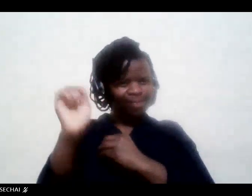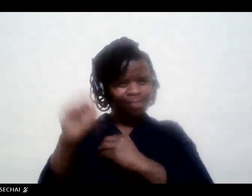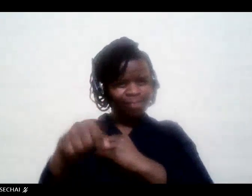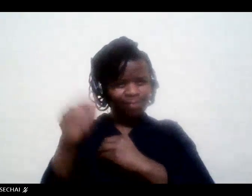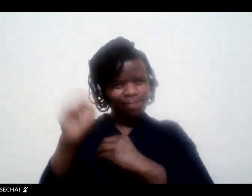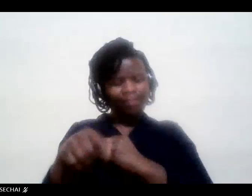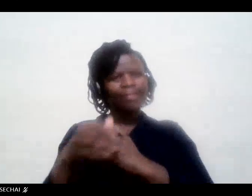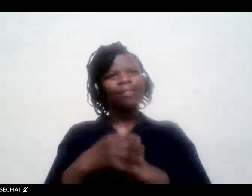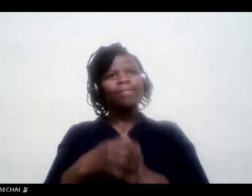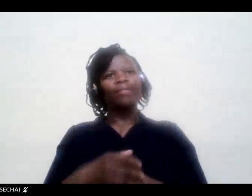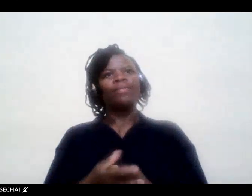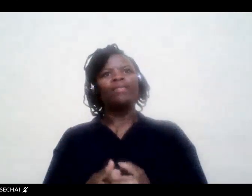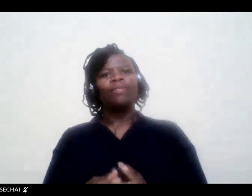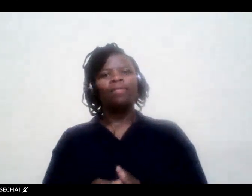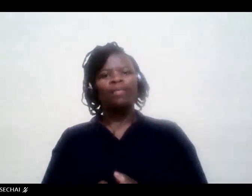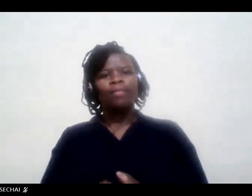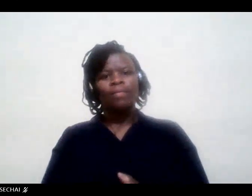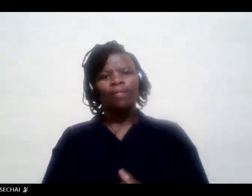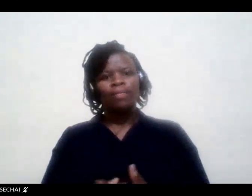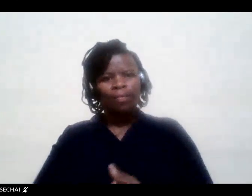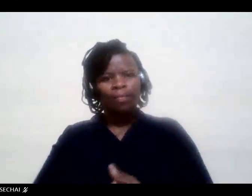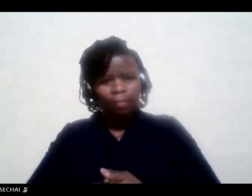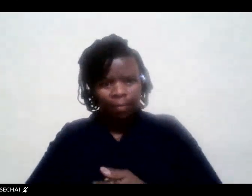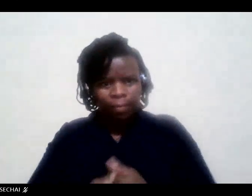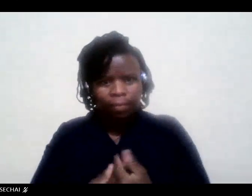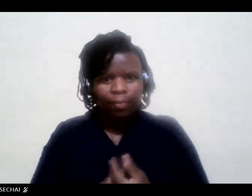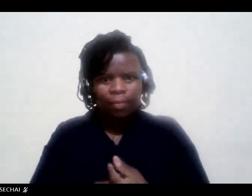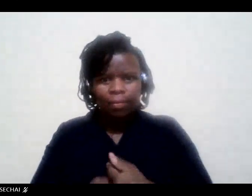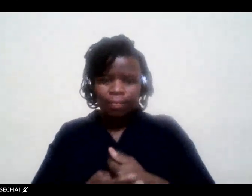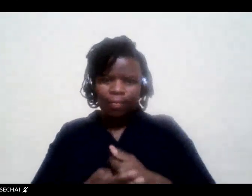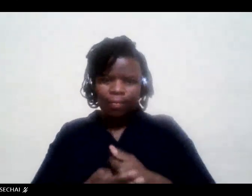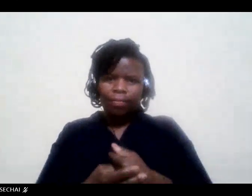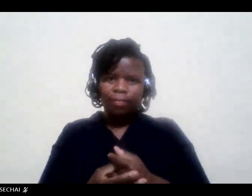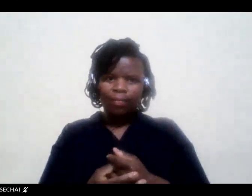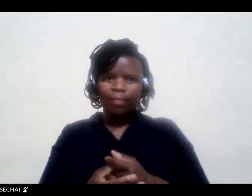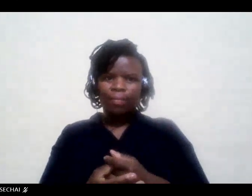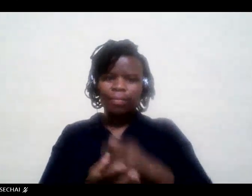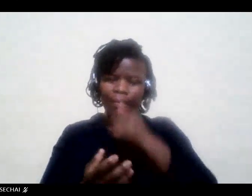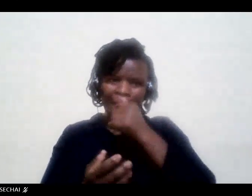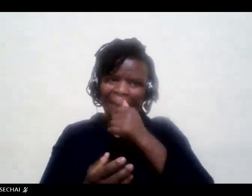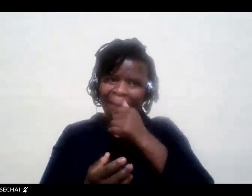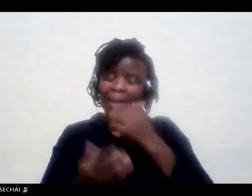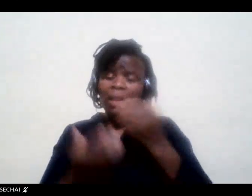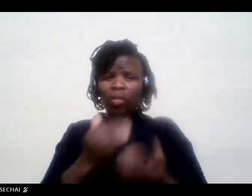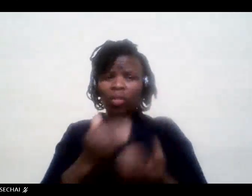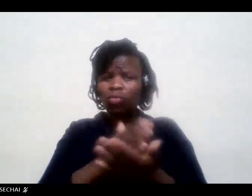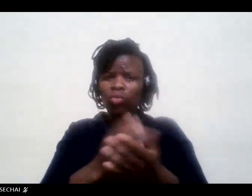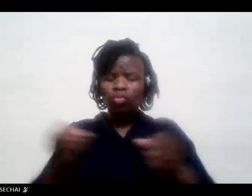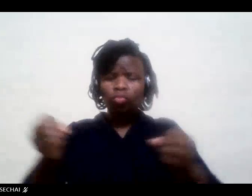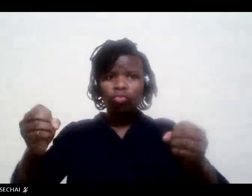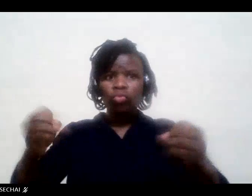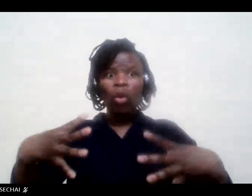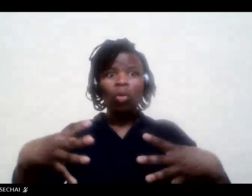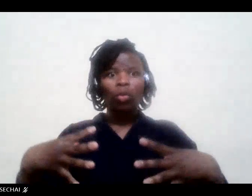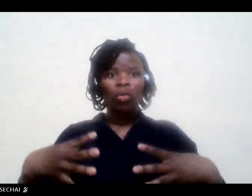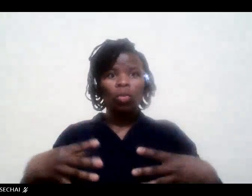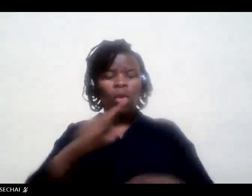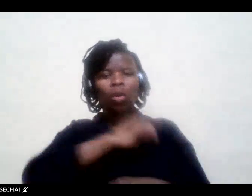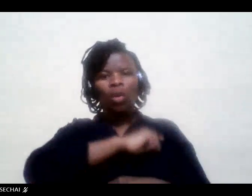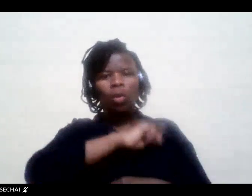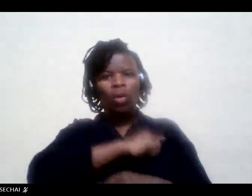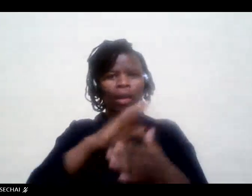it's really shocking. The same shock, section 27, left in the dark report, the same shock we got from the Eastern